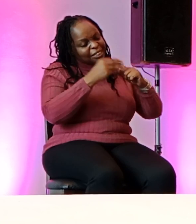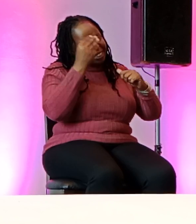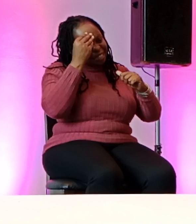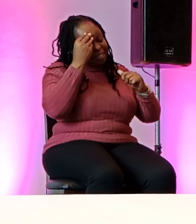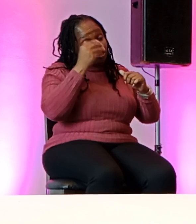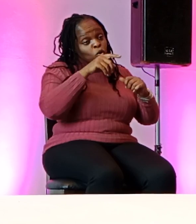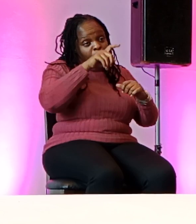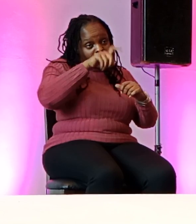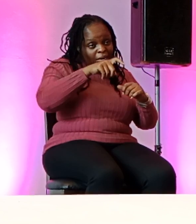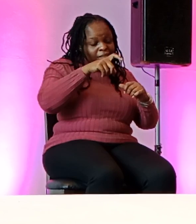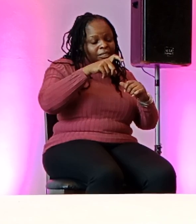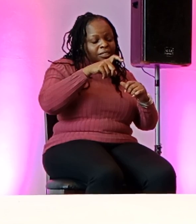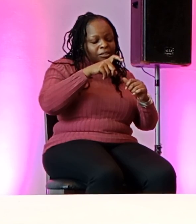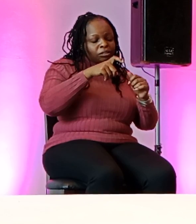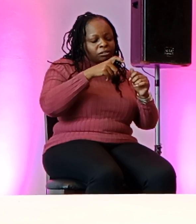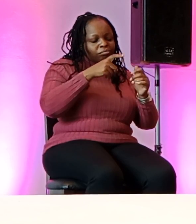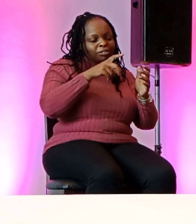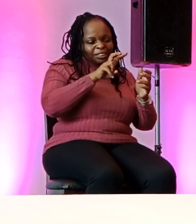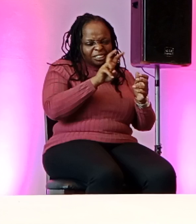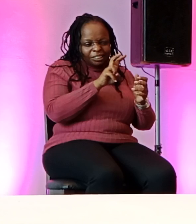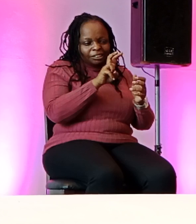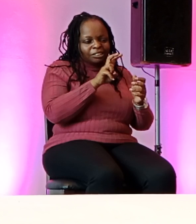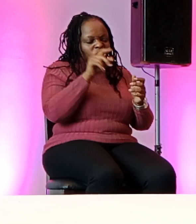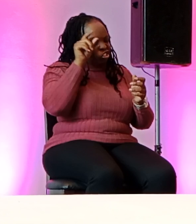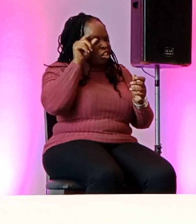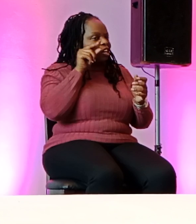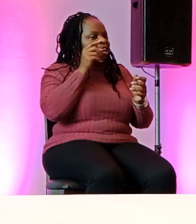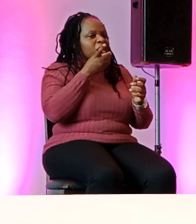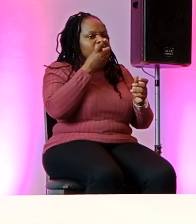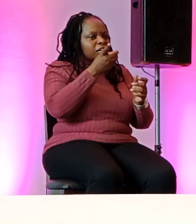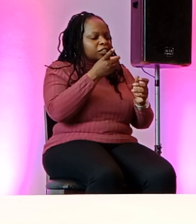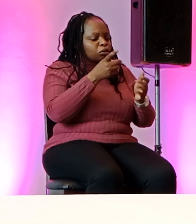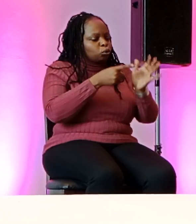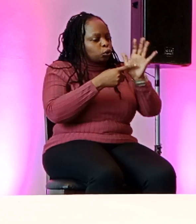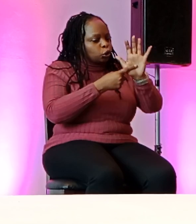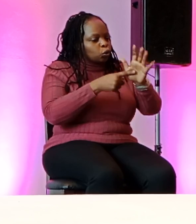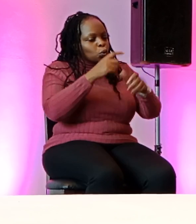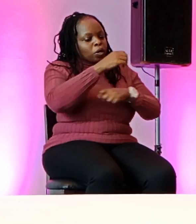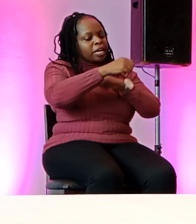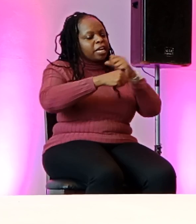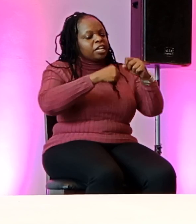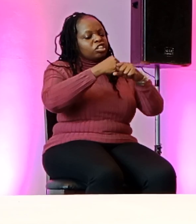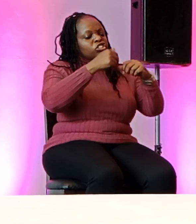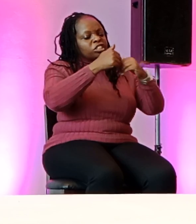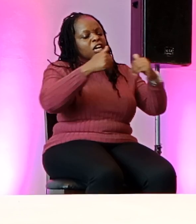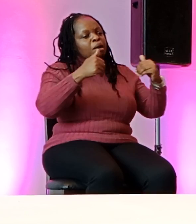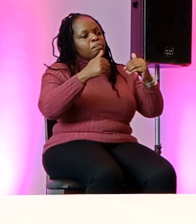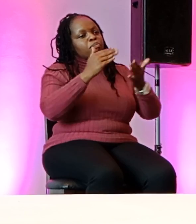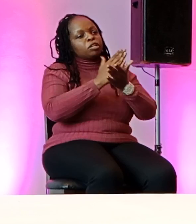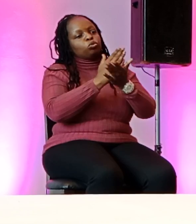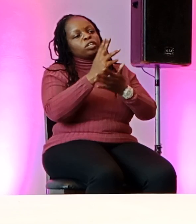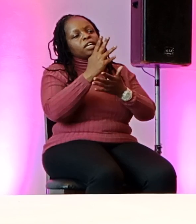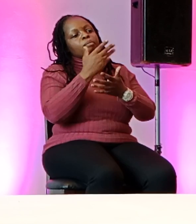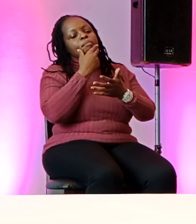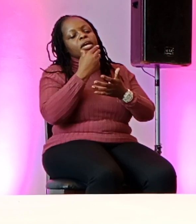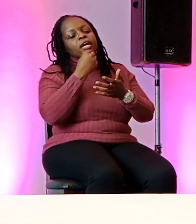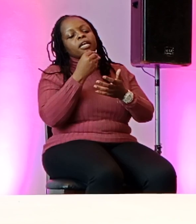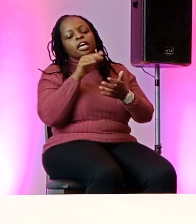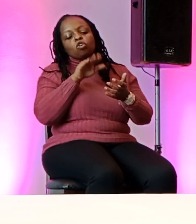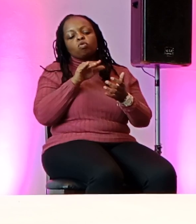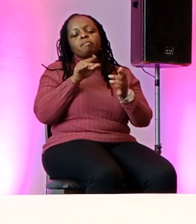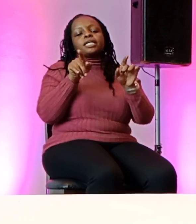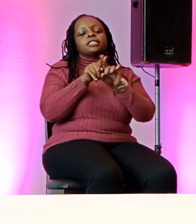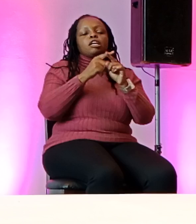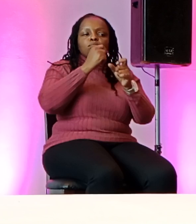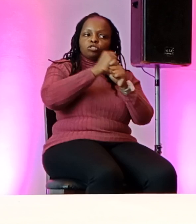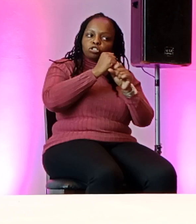disaggregated data to be able to show us even the wage gap between men and women for similar jobs. Because even